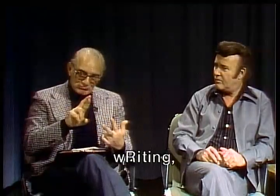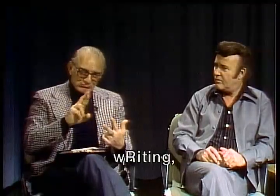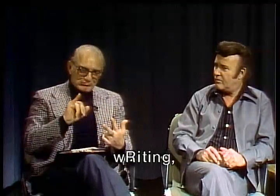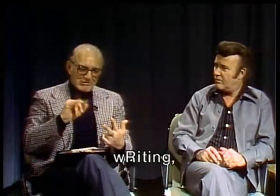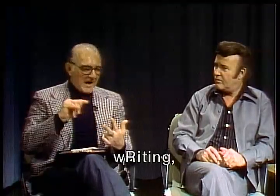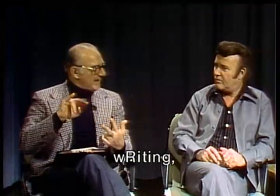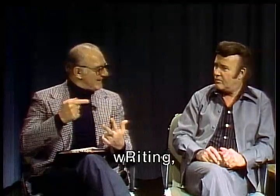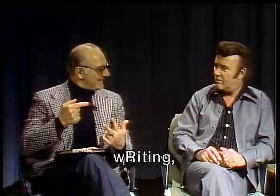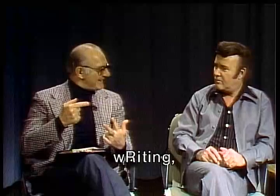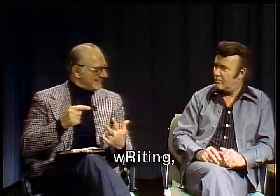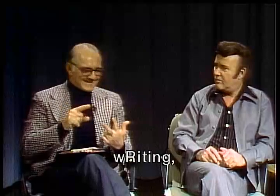writing,